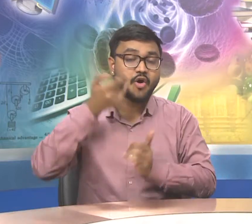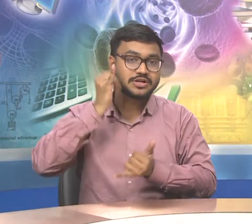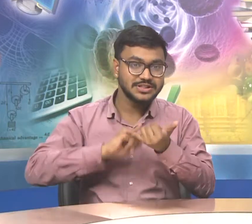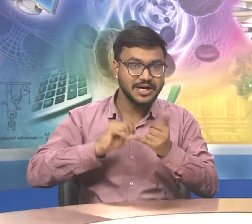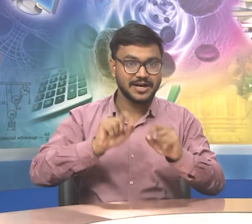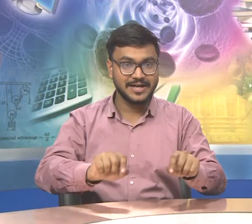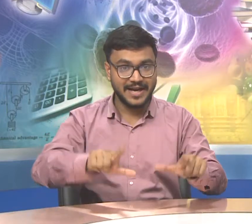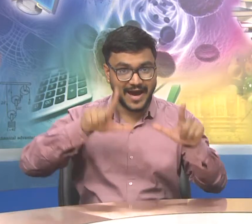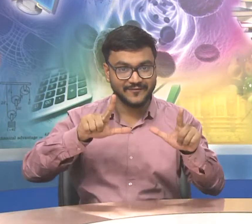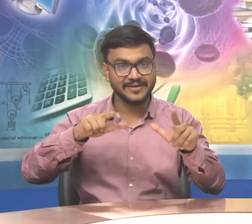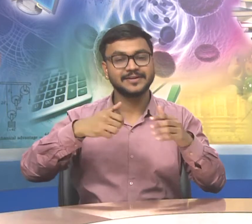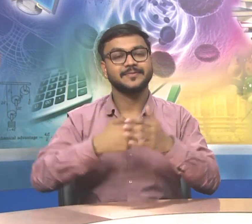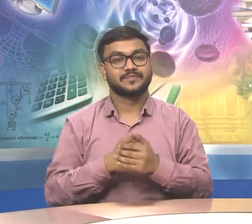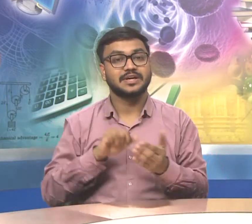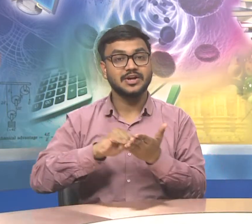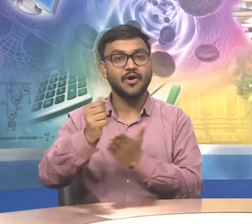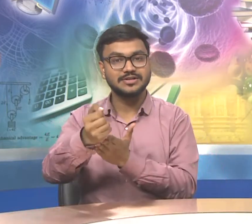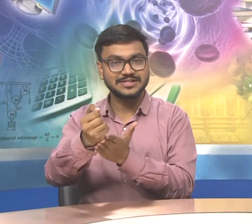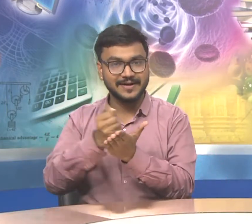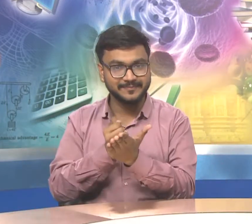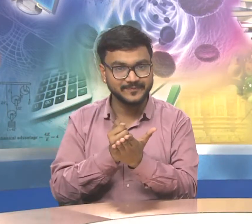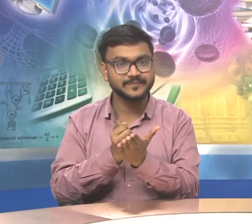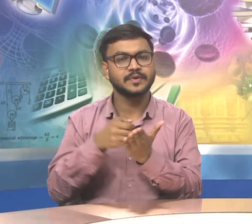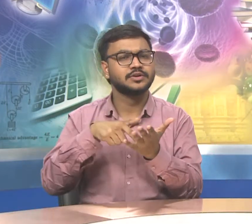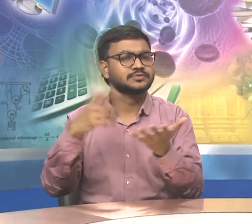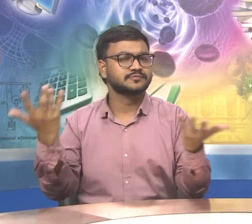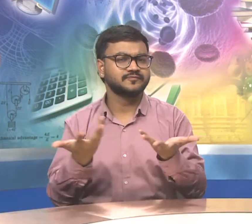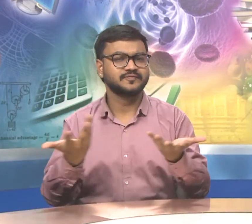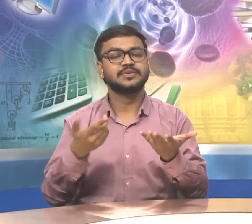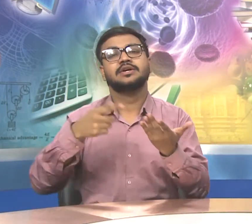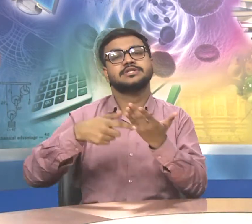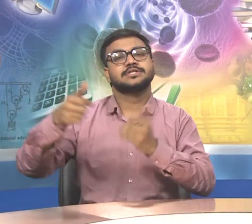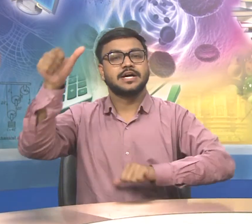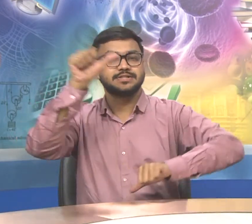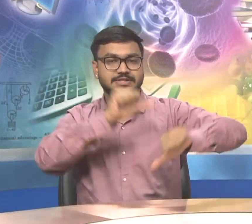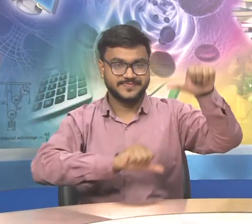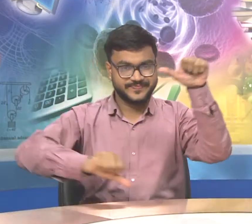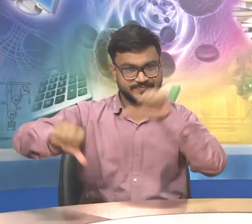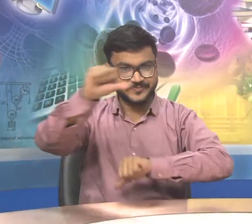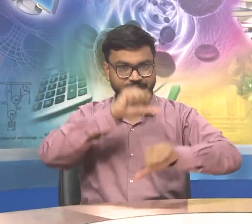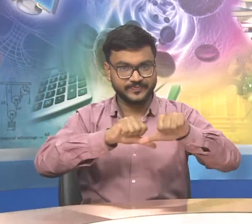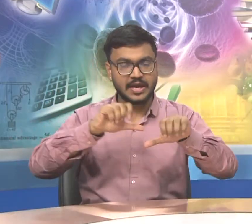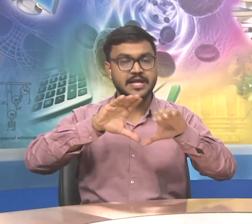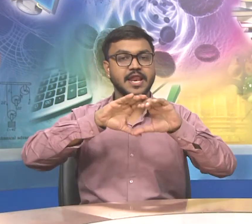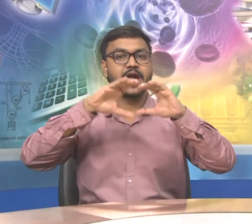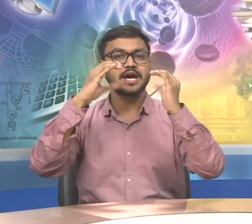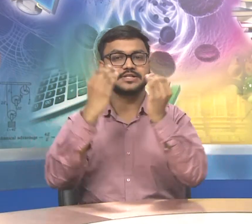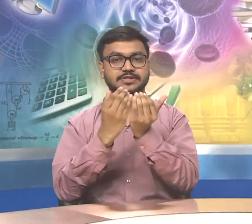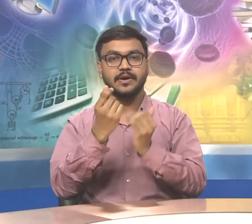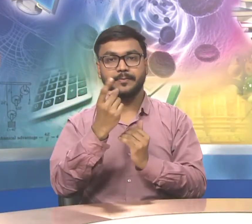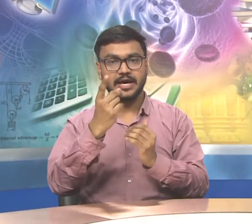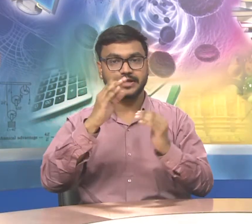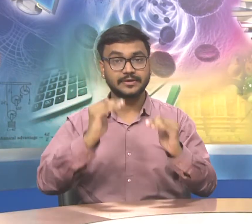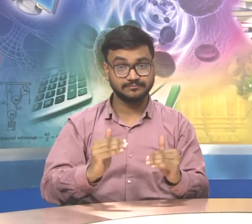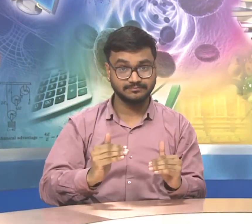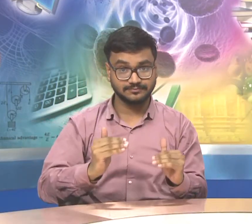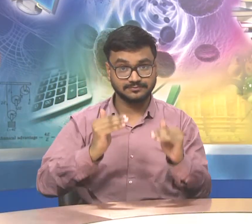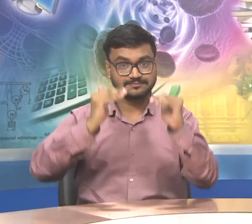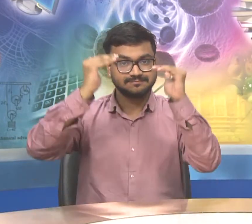Welcome to NIOS live classes. Subject: Political Science Senior